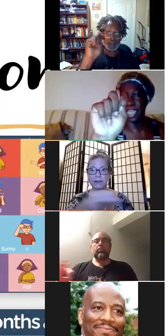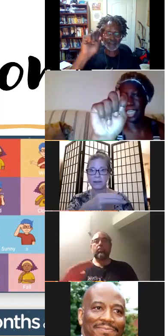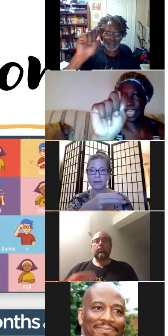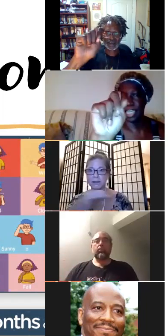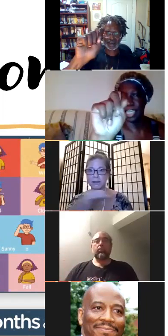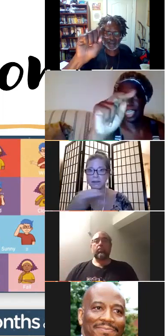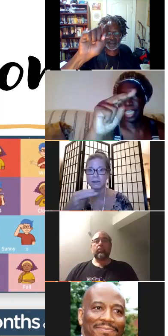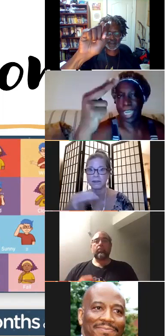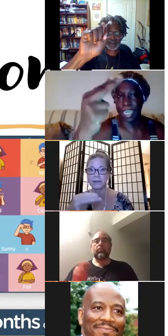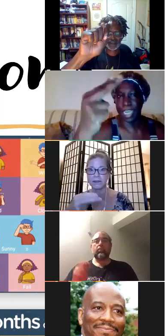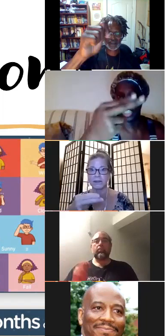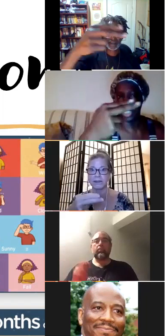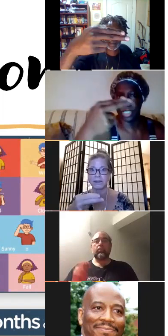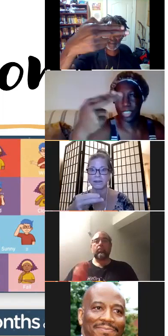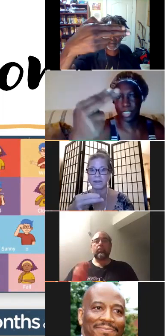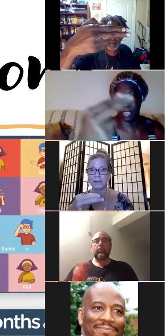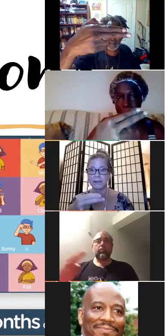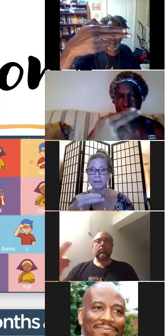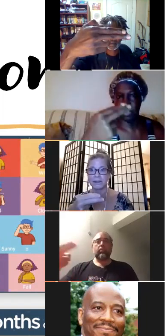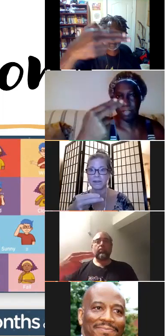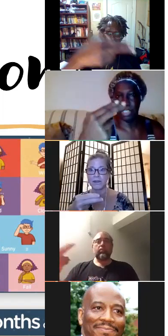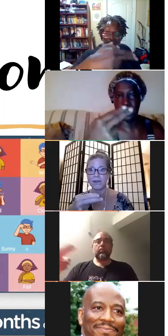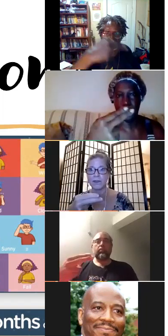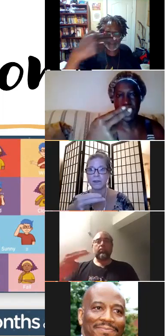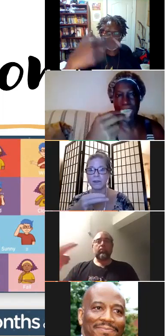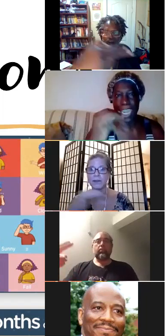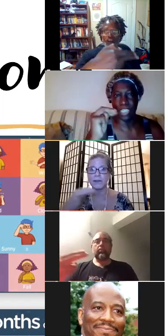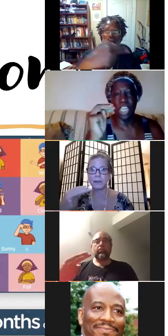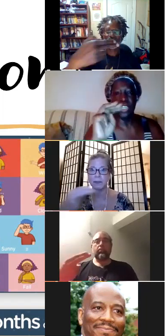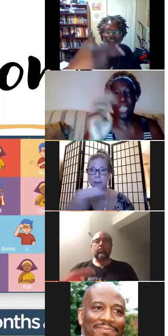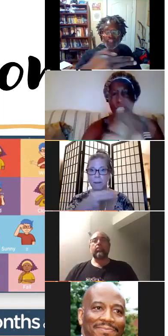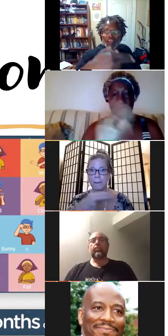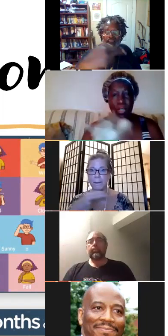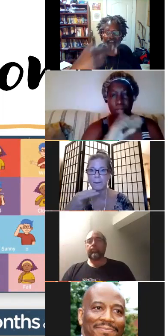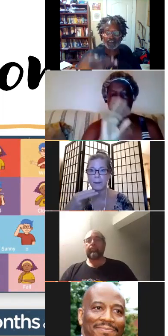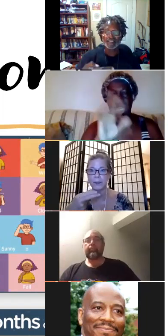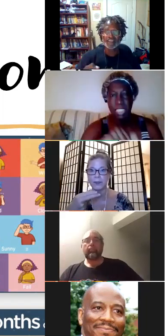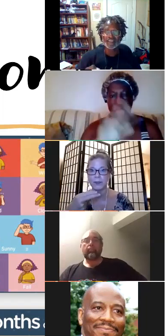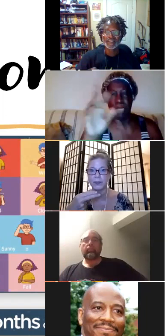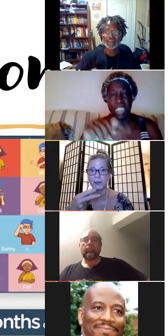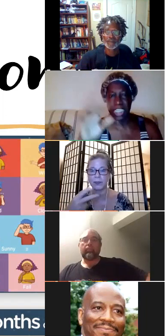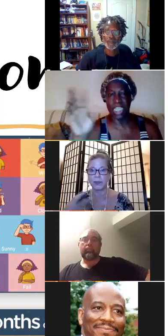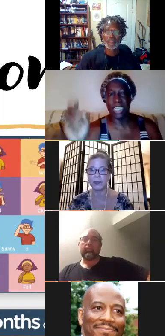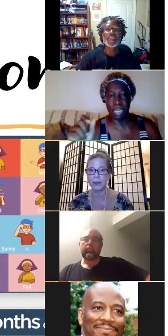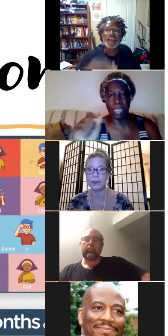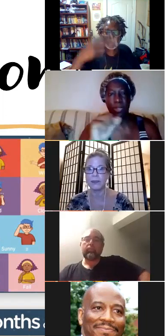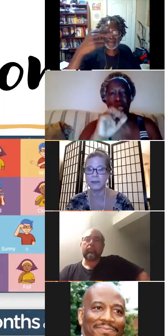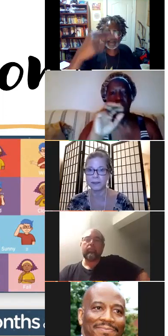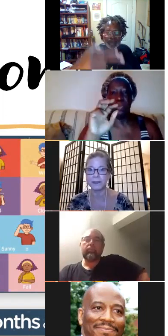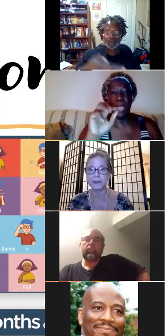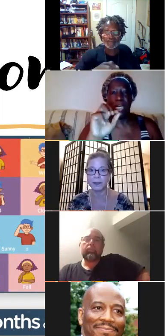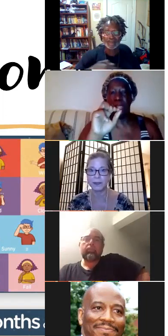H. H. You're circling the H. Okay, You know how you circle the M, the T, the